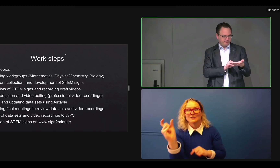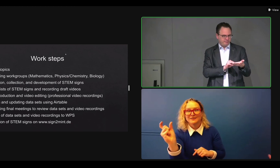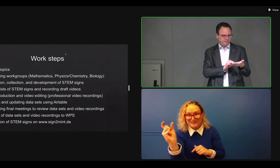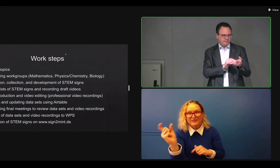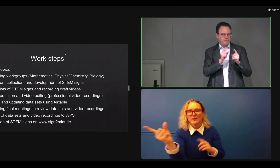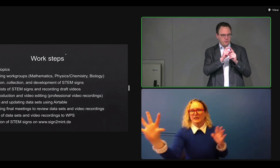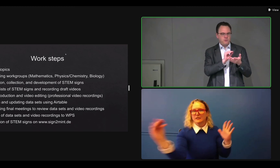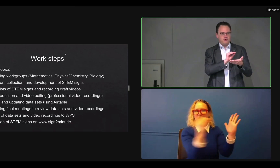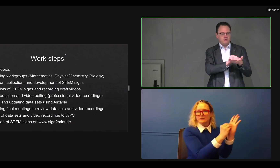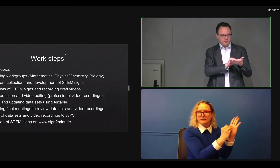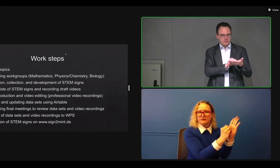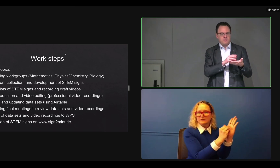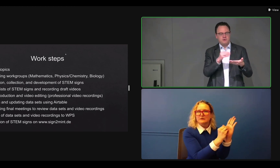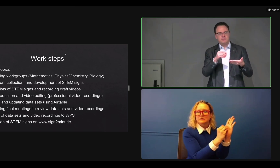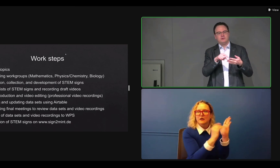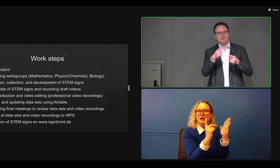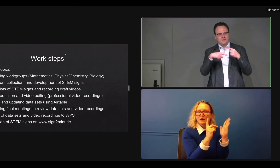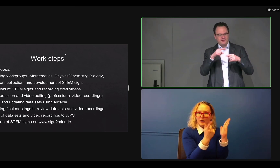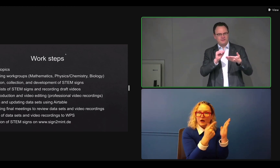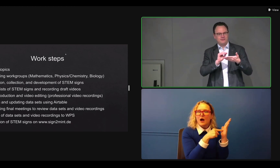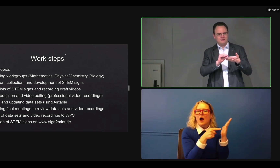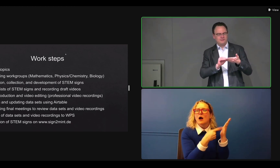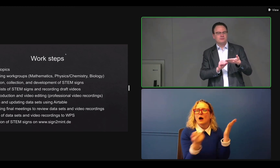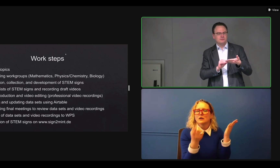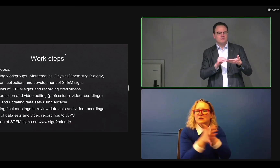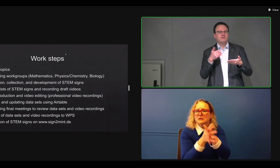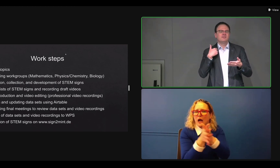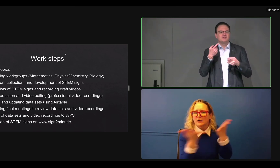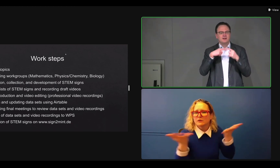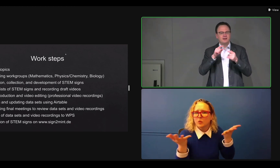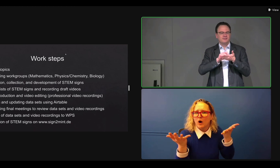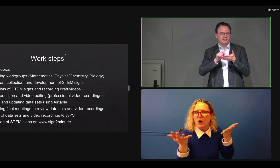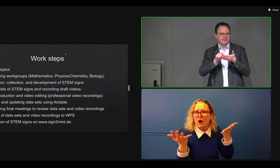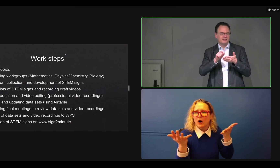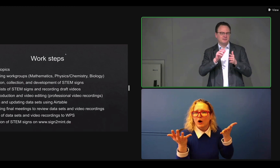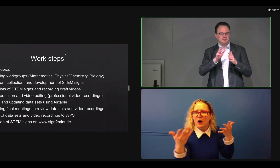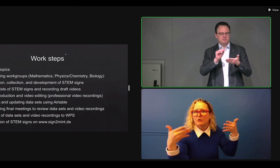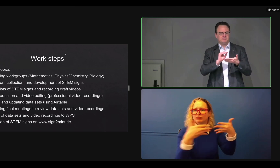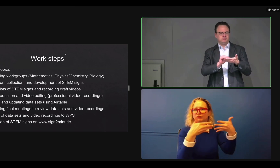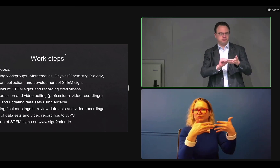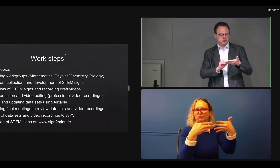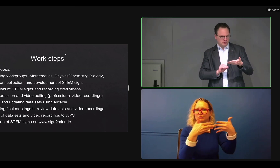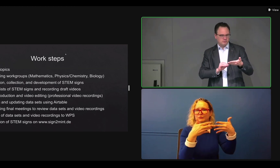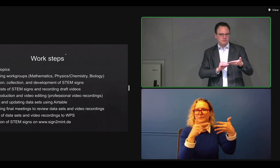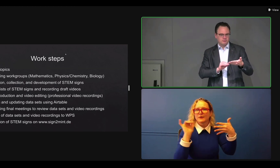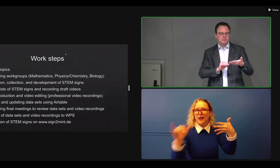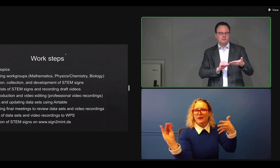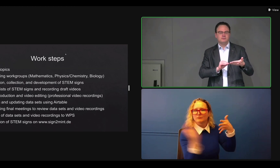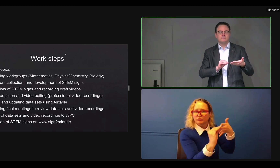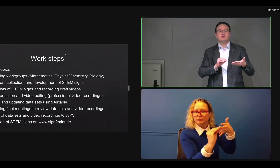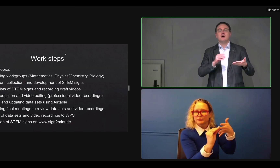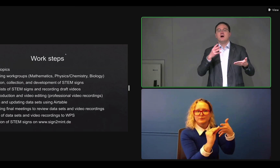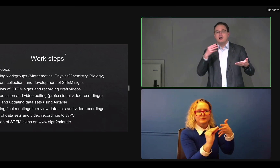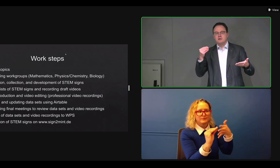It was also important for us to document the vocabulary that we already did have in DGS that certain experts and folks had, and get